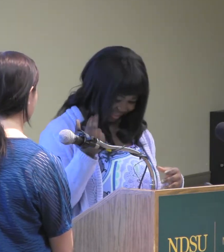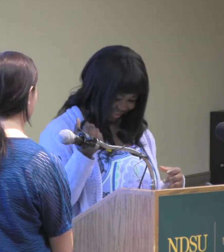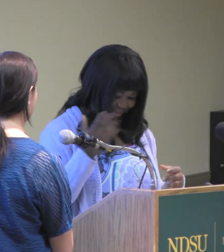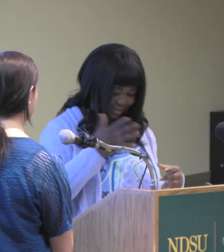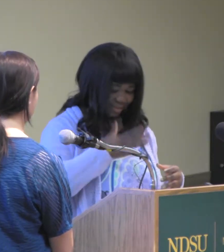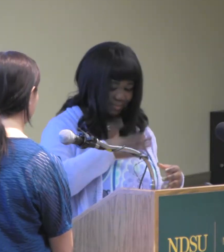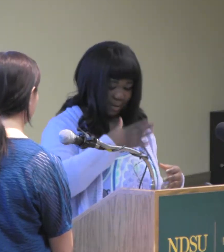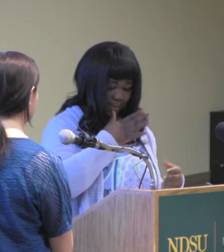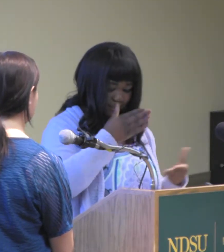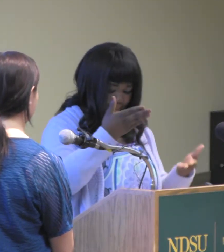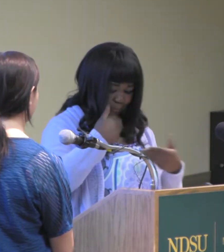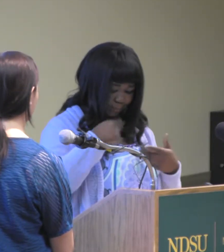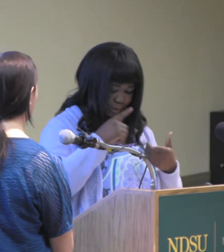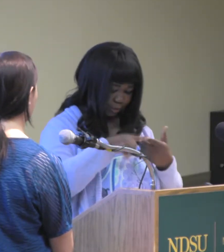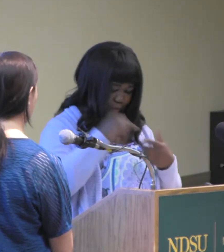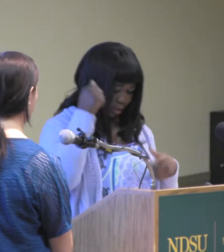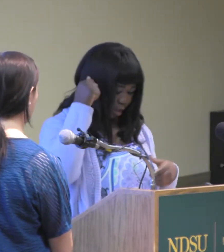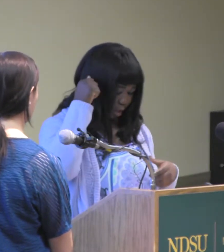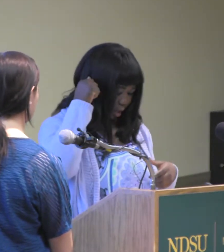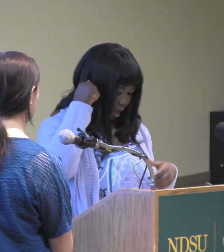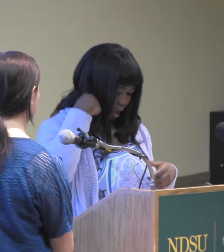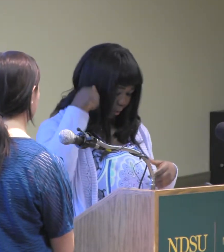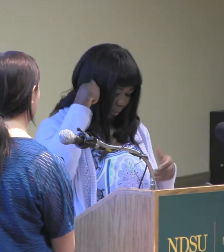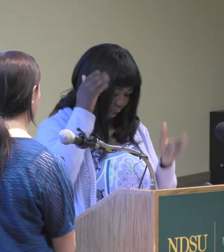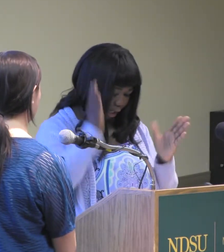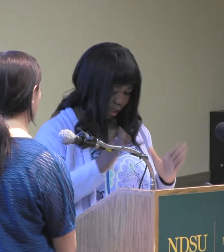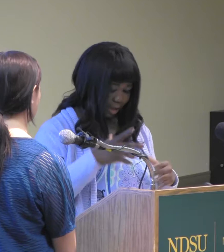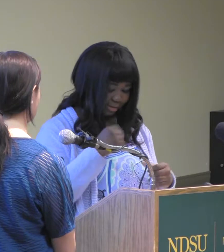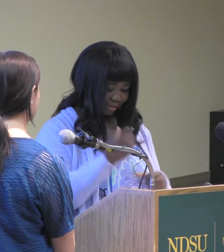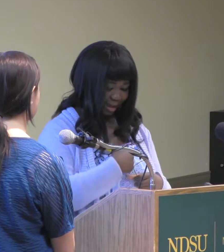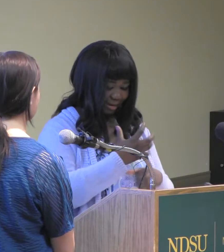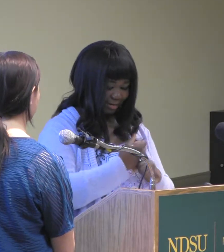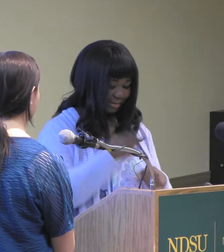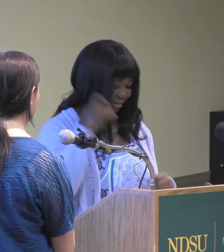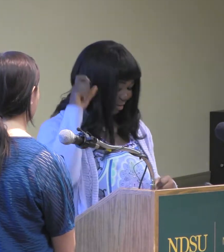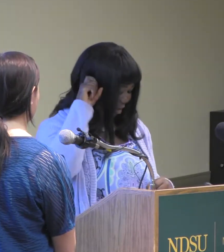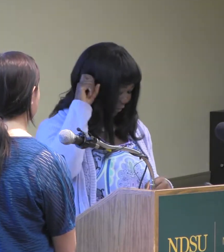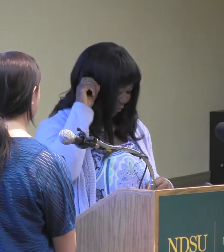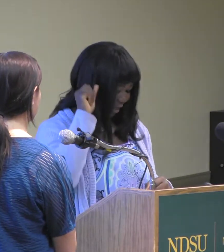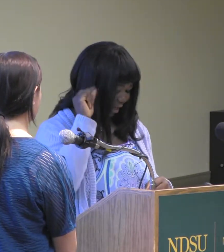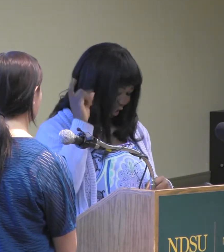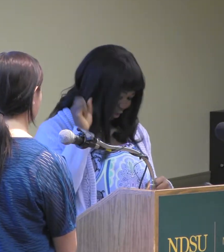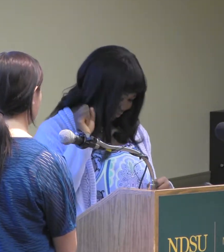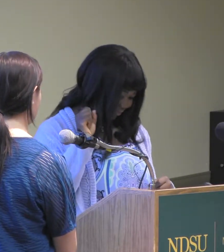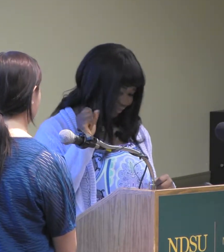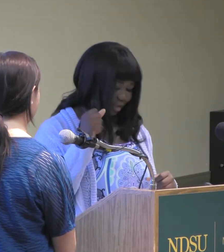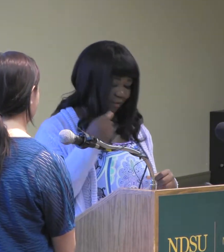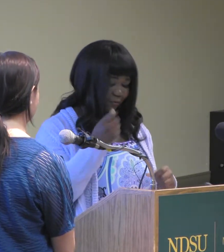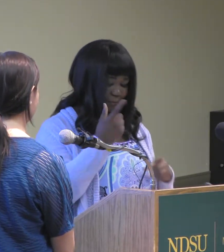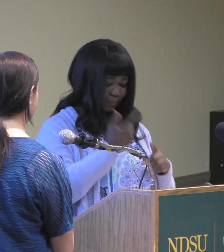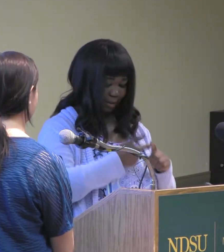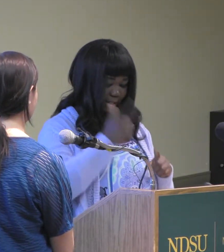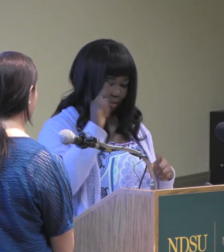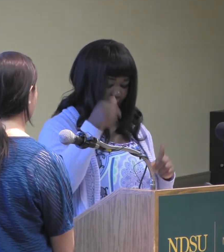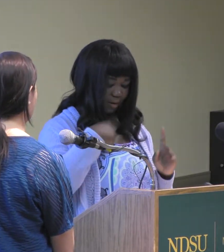on March 7, 2013, my mom brought me to an audiologist to get a hearing aid.